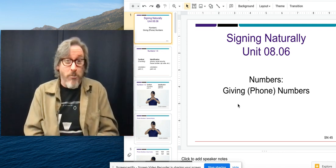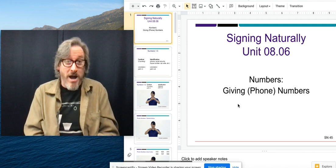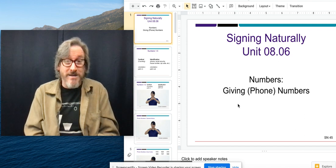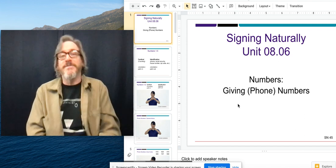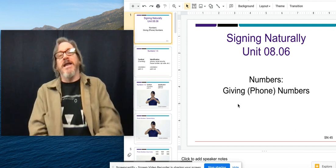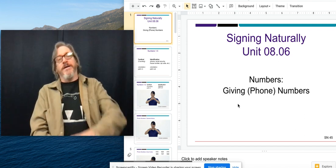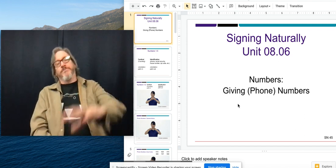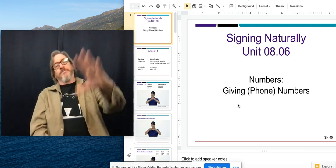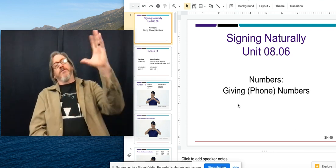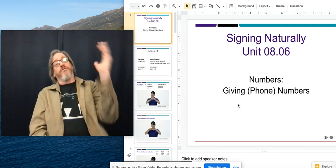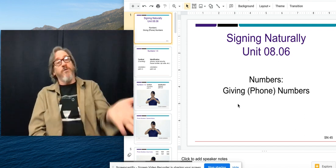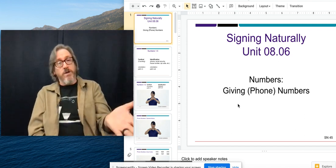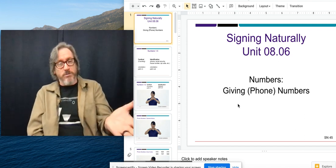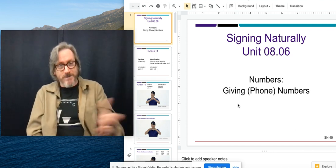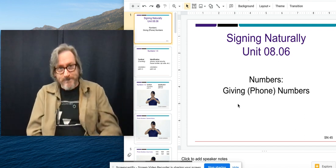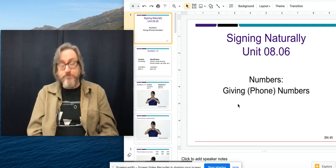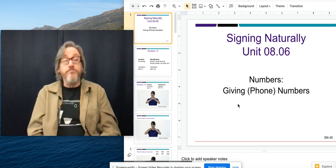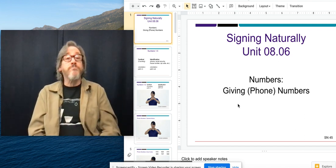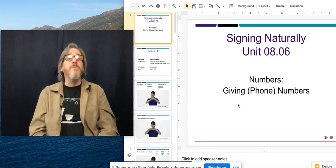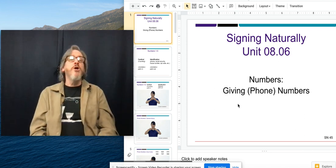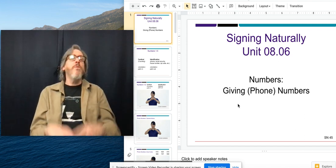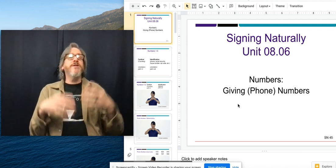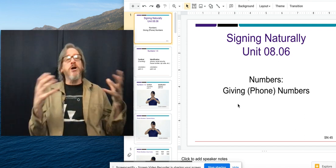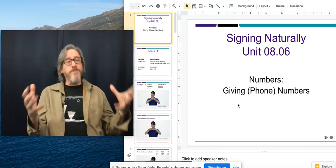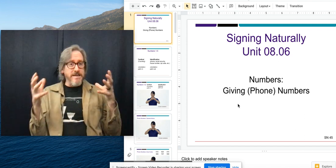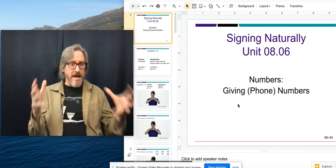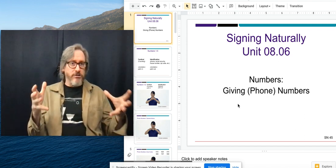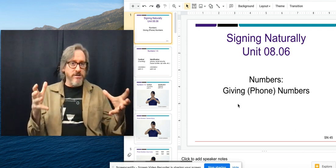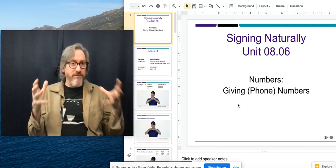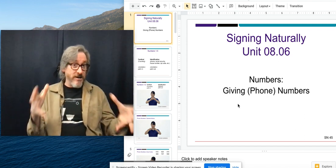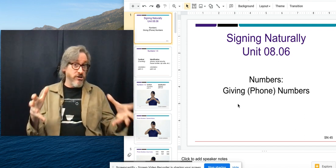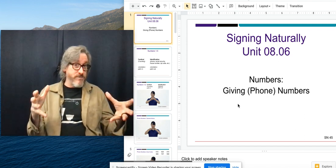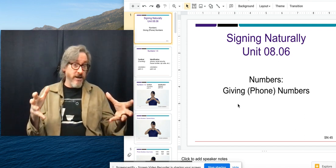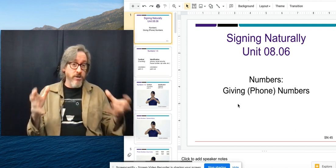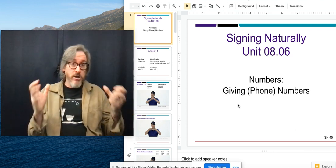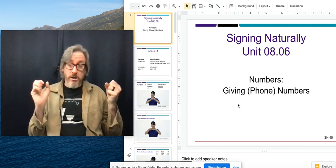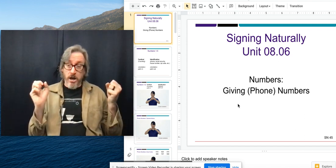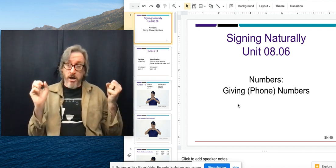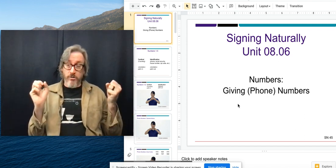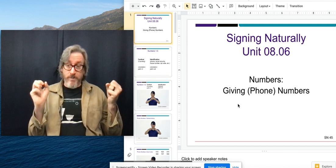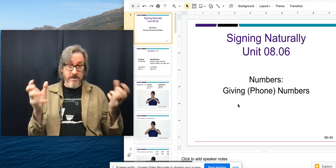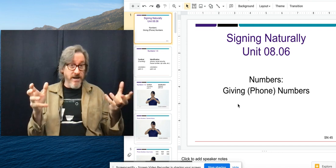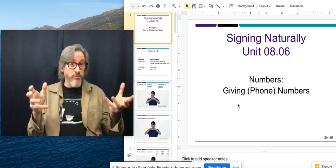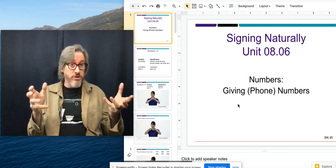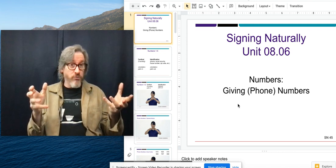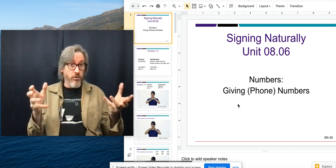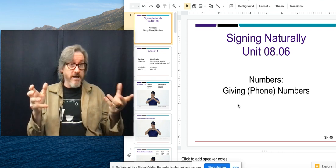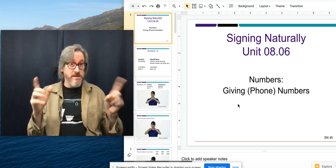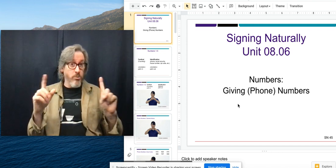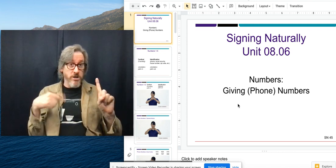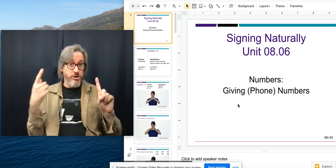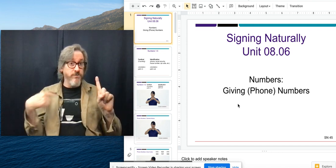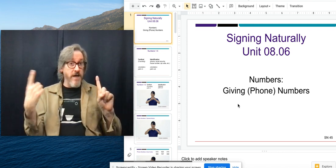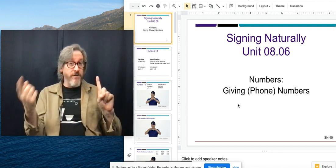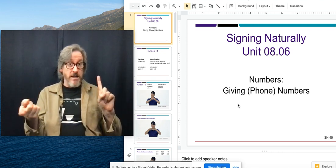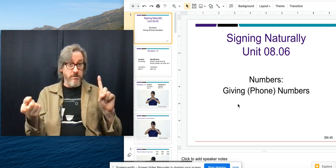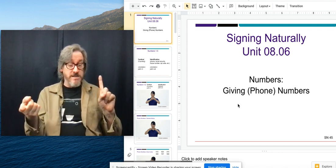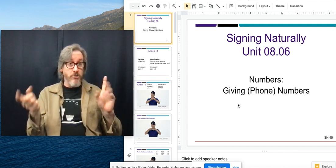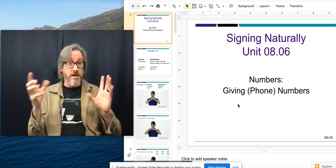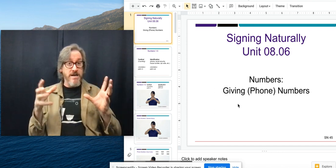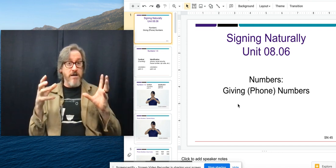what they want. Anyway, phone numbers. When we talked about letters and finger spelling, the big thing I pushed for is, once you've